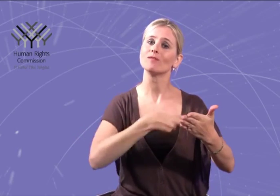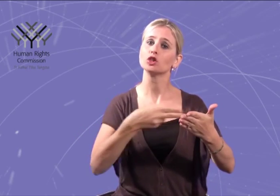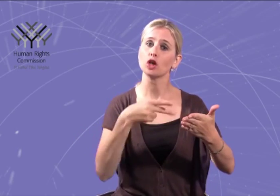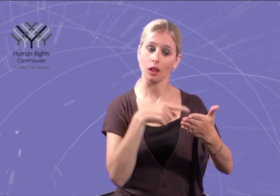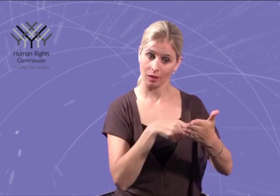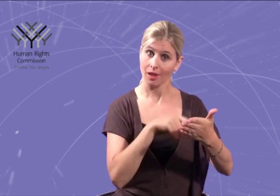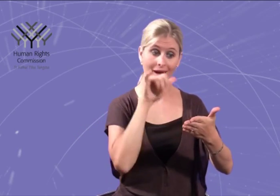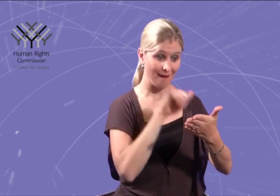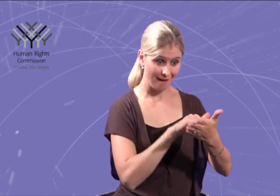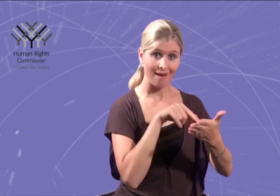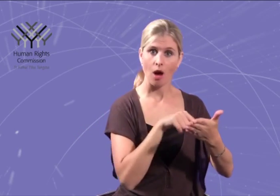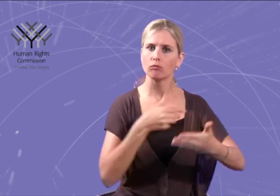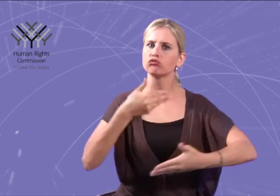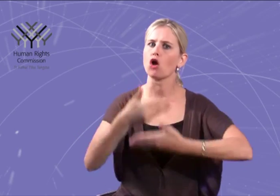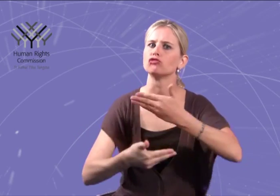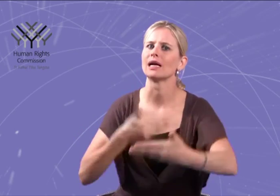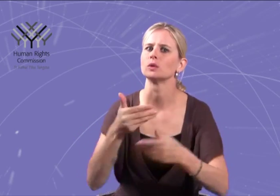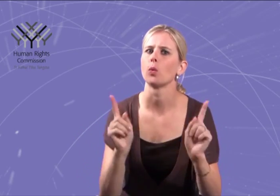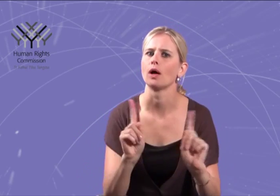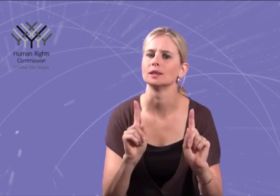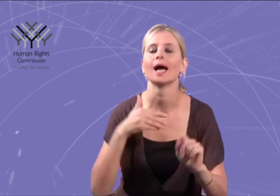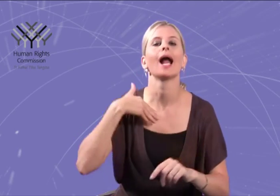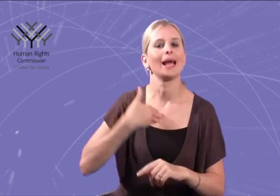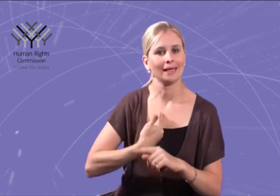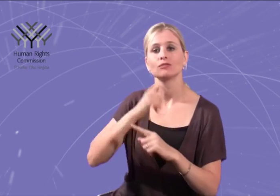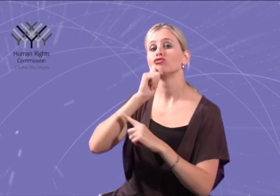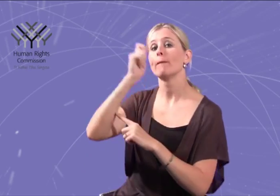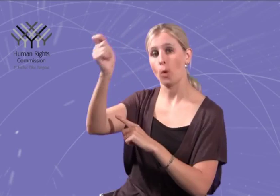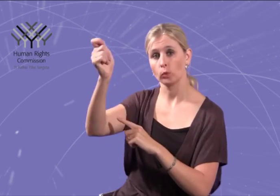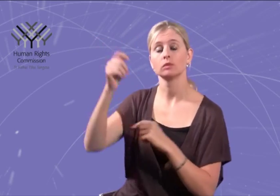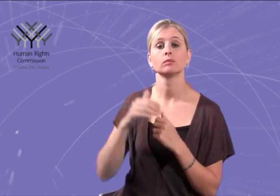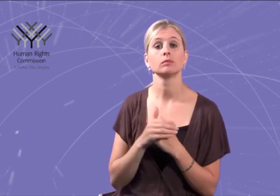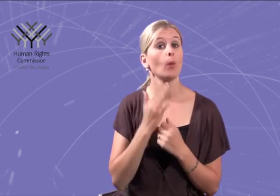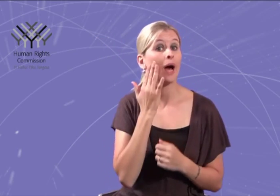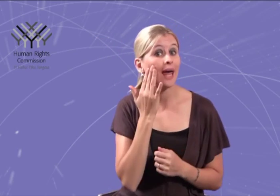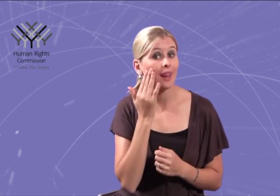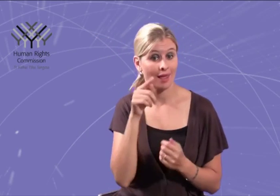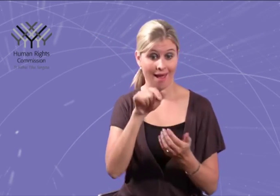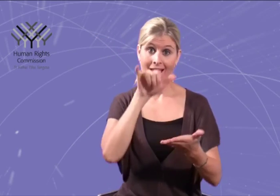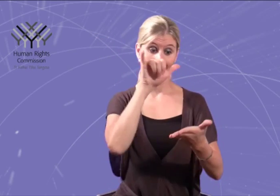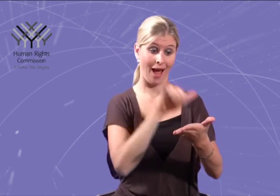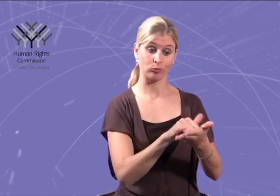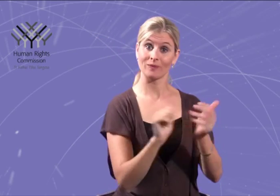The first report is due 2 years after a government has ratified the